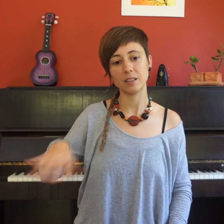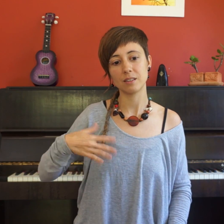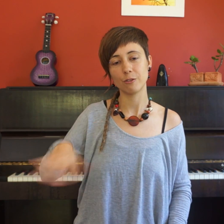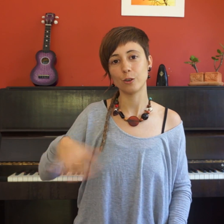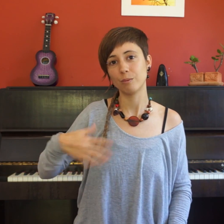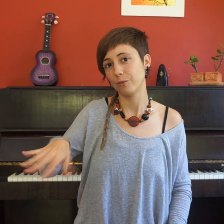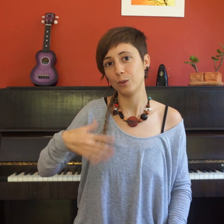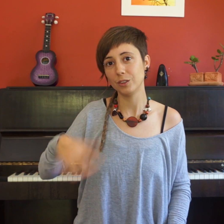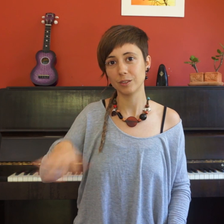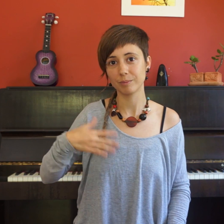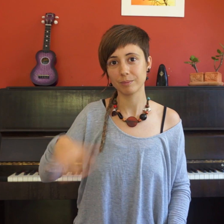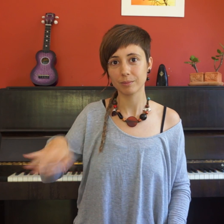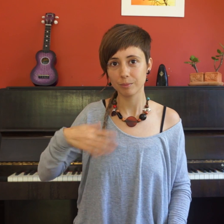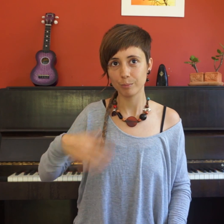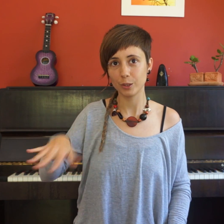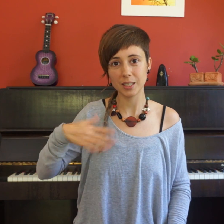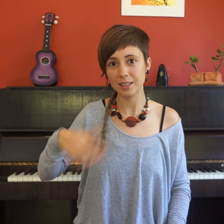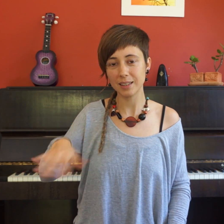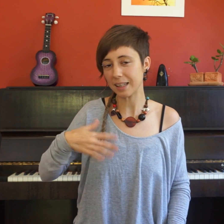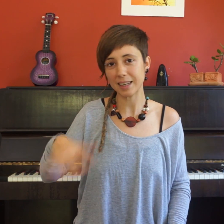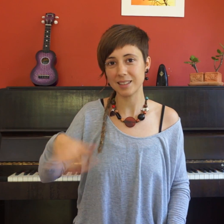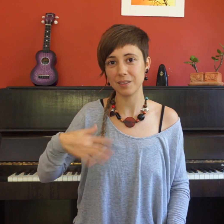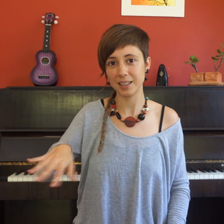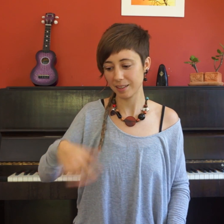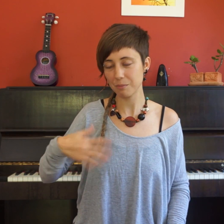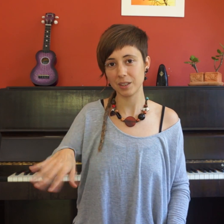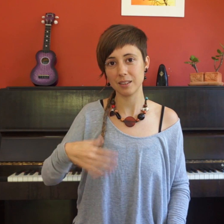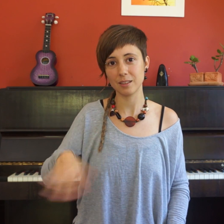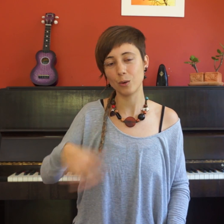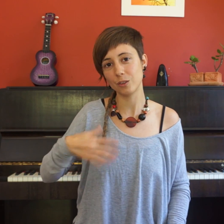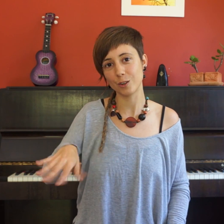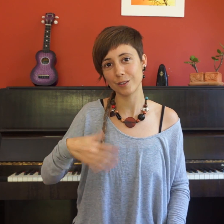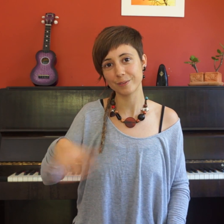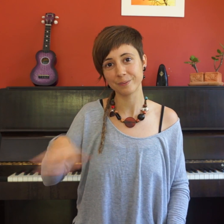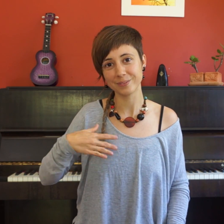Finished for food, potty, any activity. I'm finished, all done.